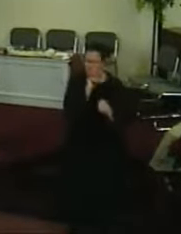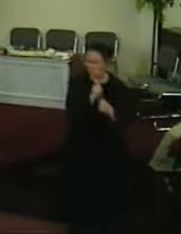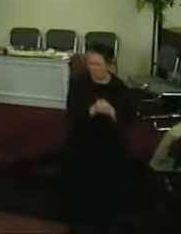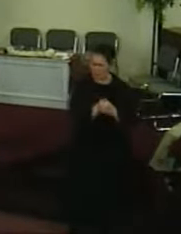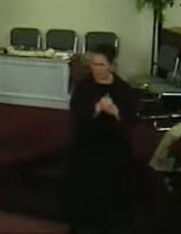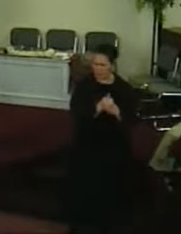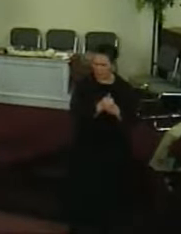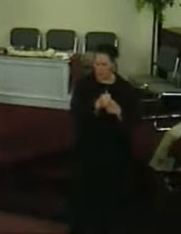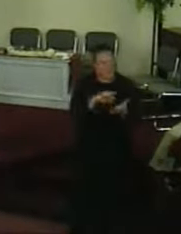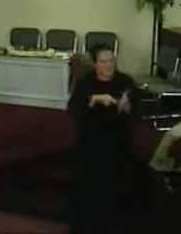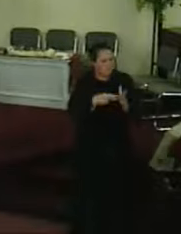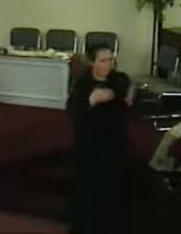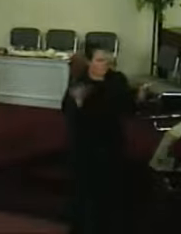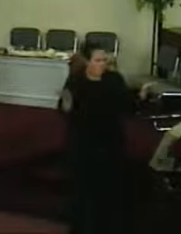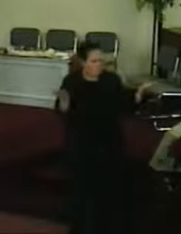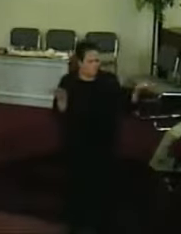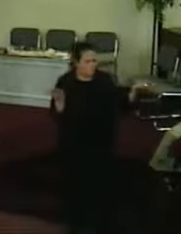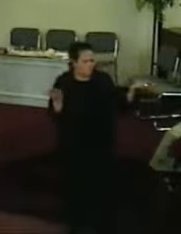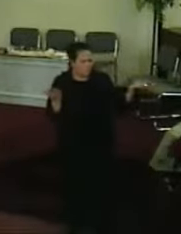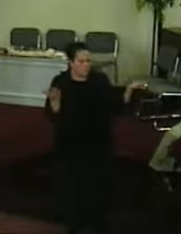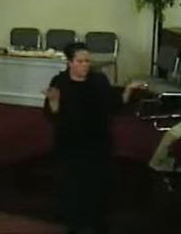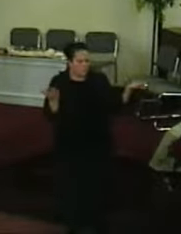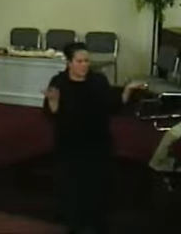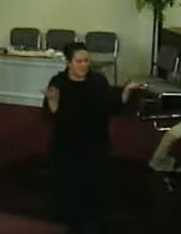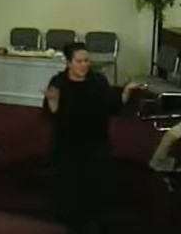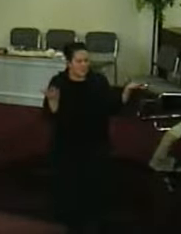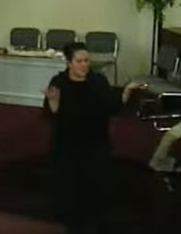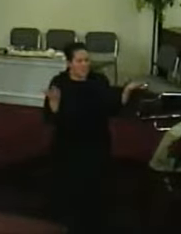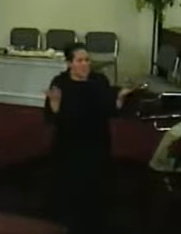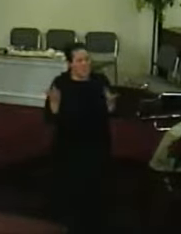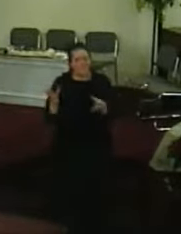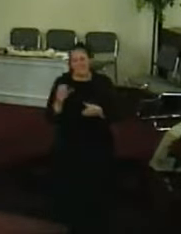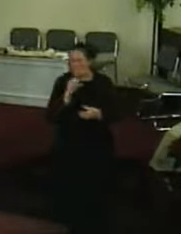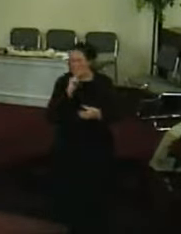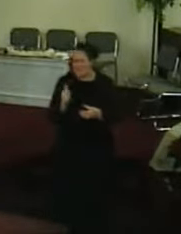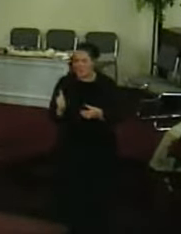That means he didn't carry a microscope.